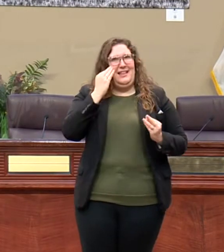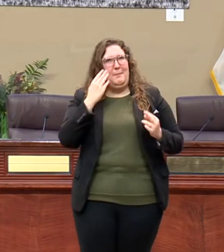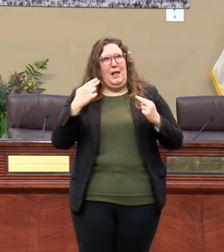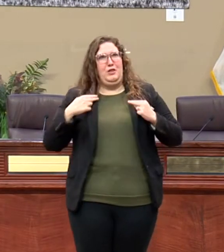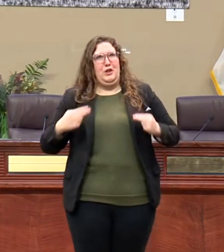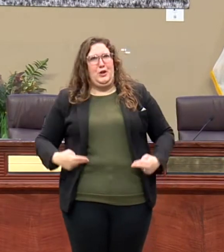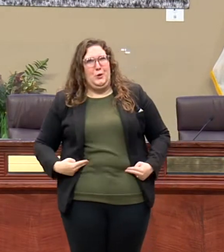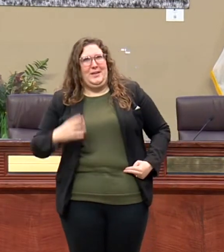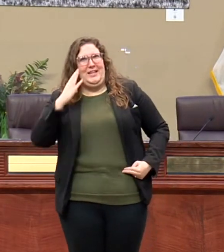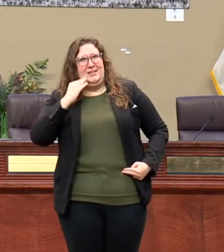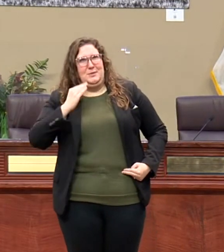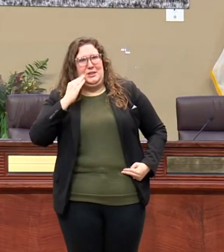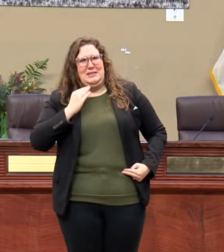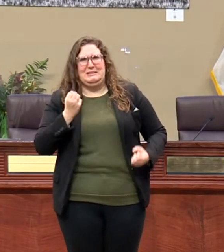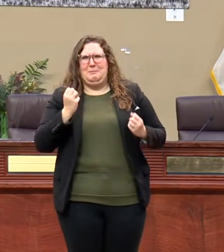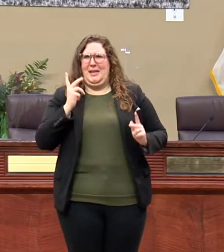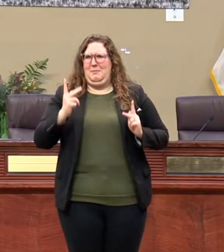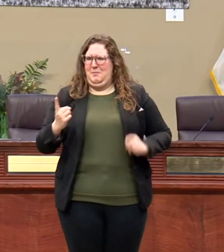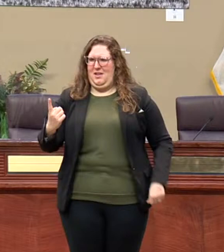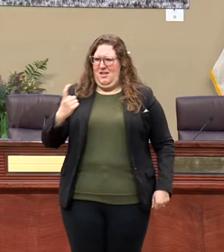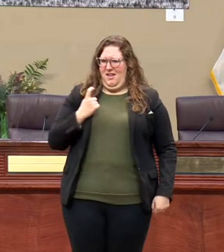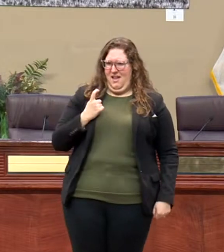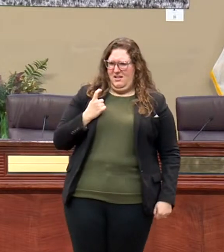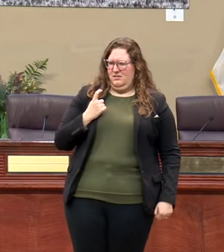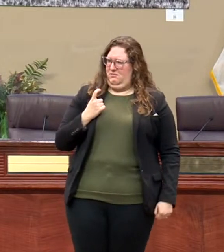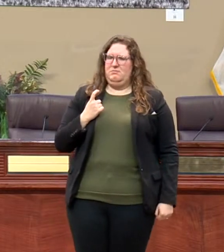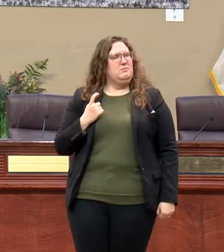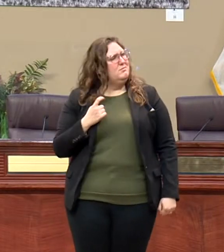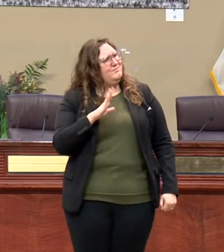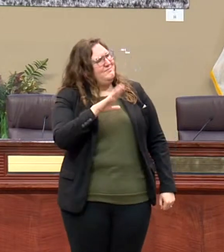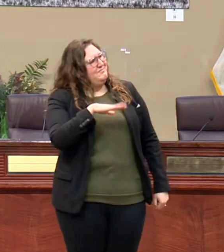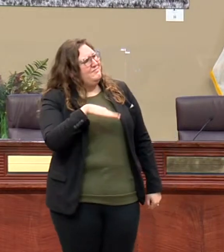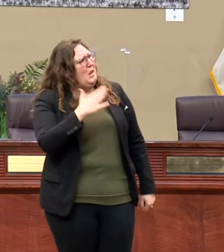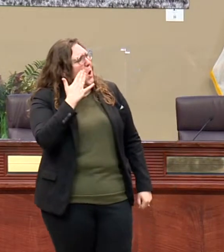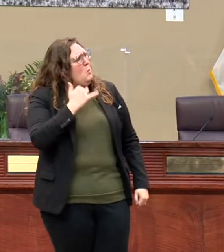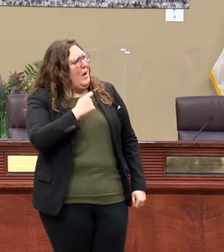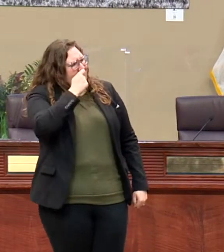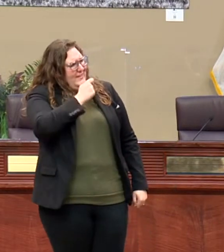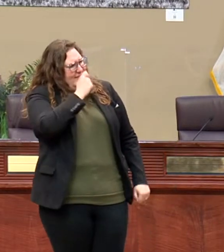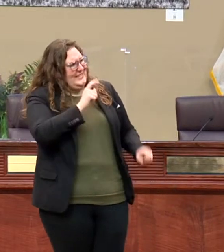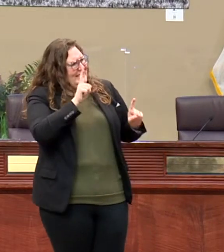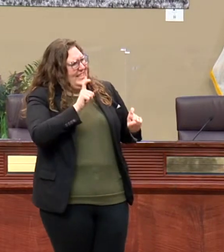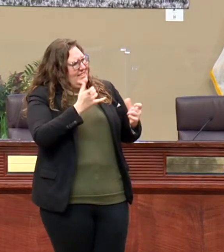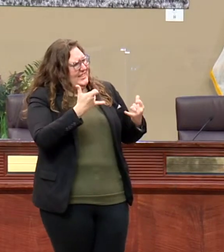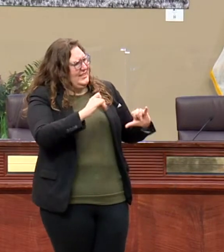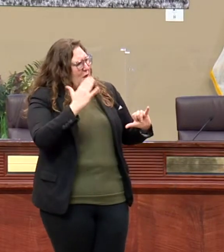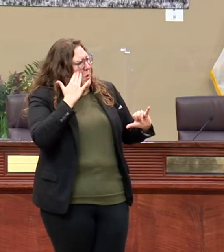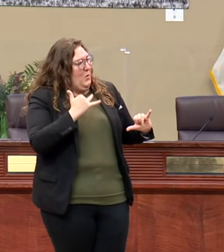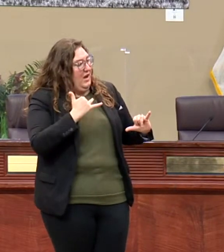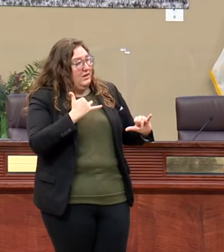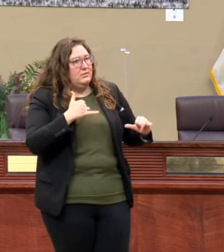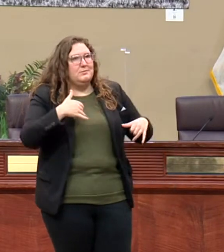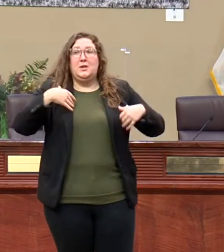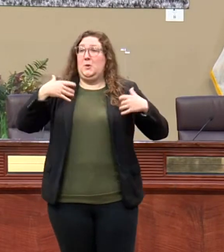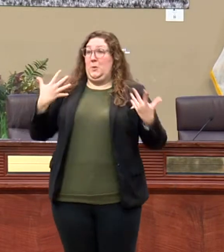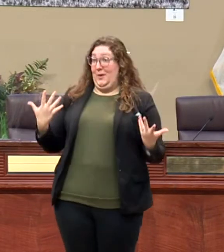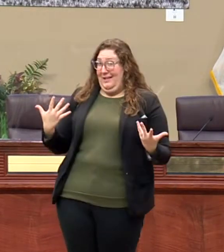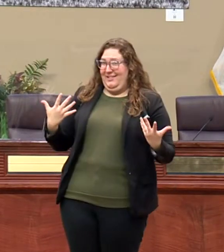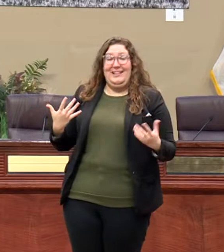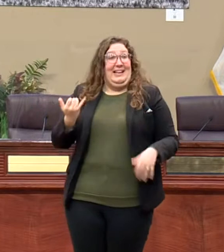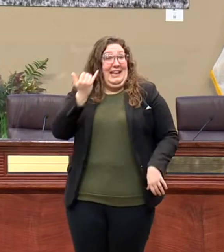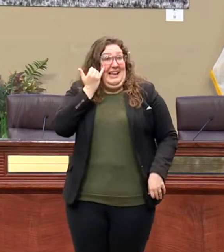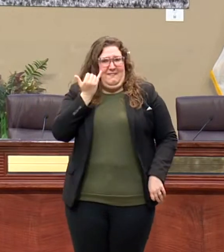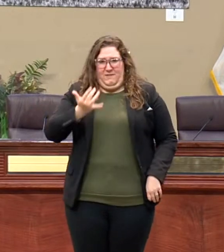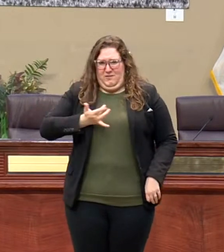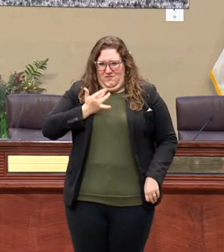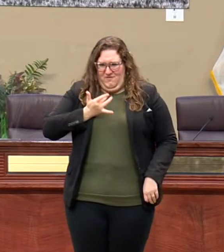doing the testing? If you are one of those people who feel or believe that you've been exposed,